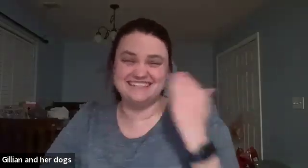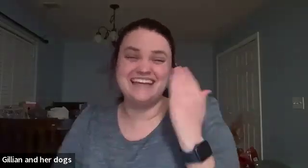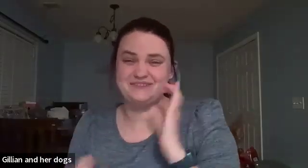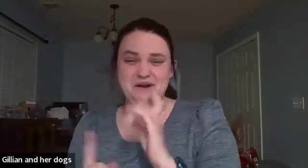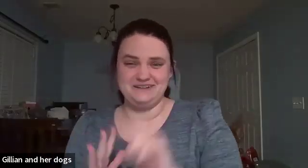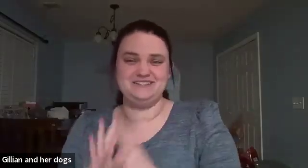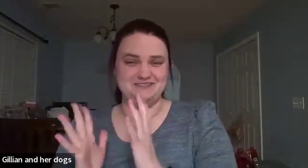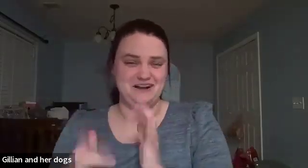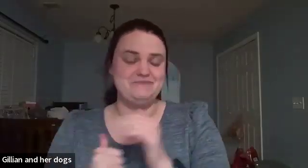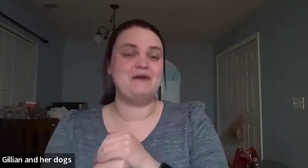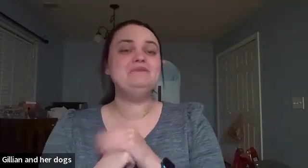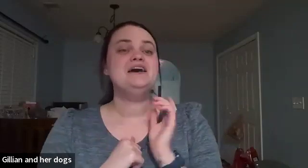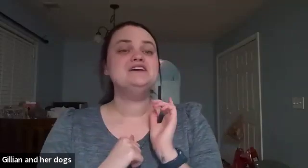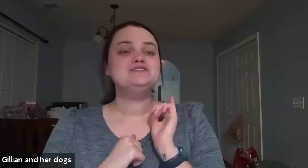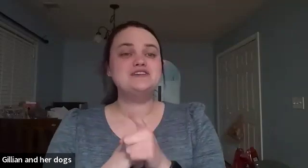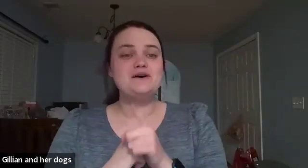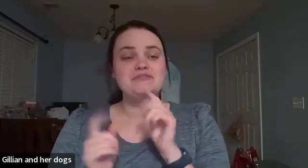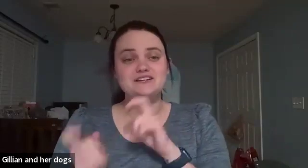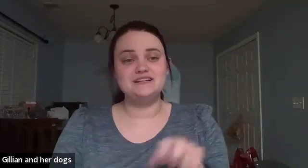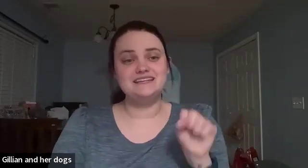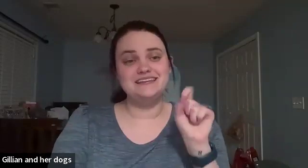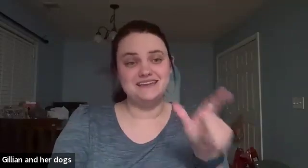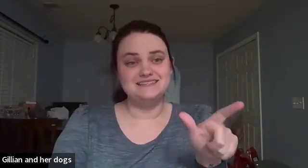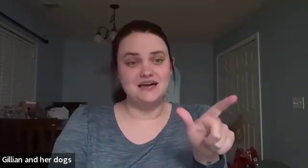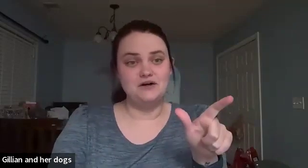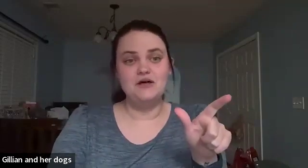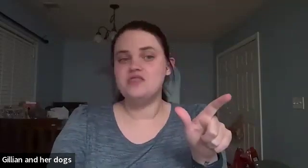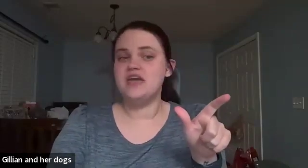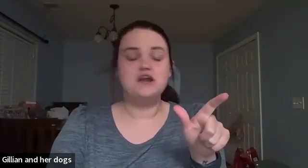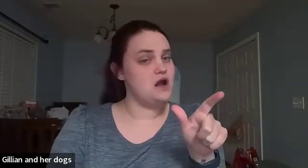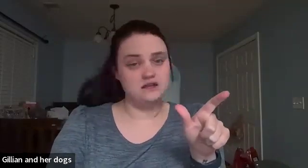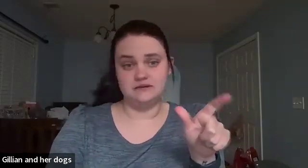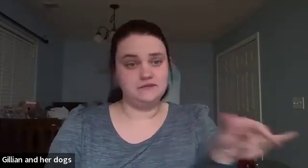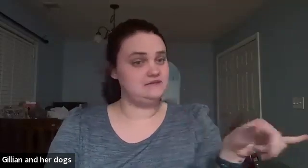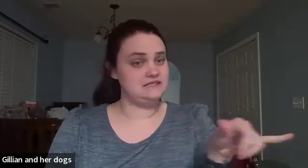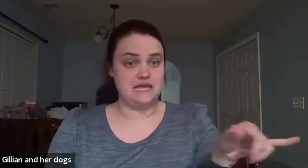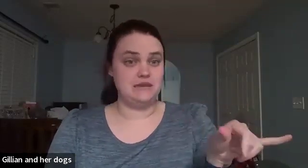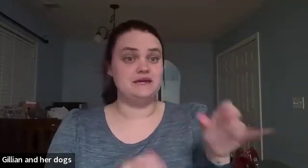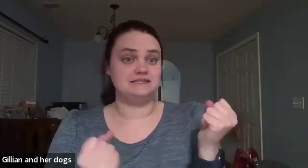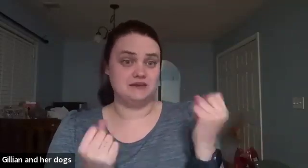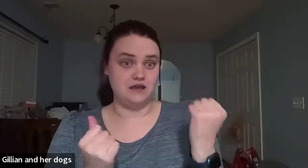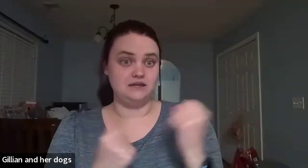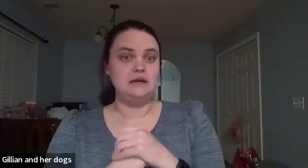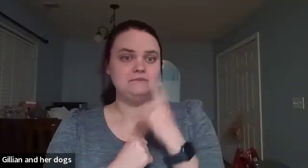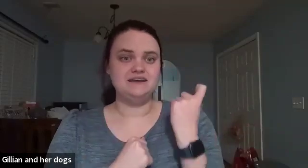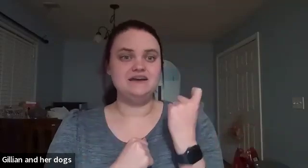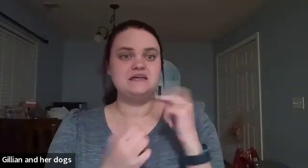knows exactly what I'm about to start talking about. So when that translates to ASL, they are not going to be the same sign because